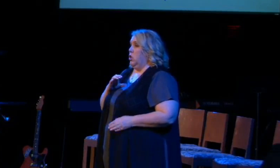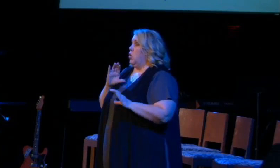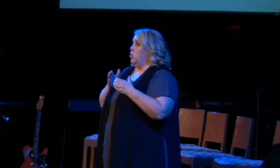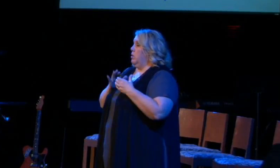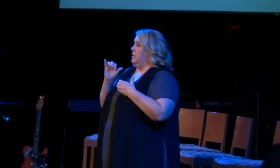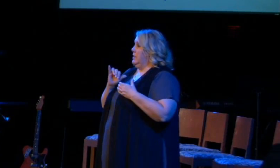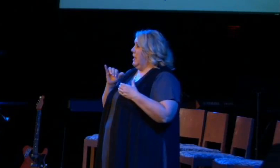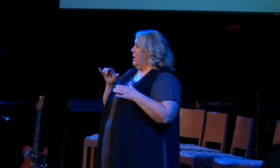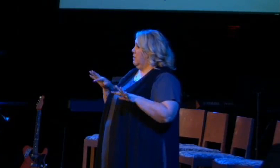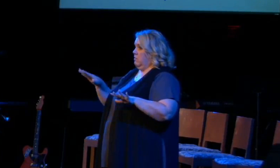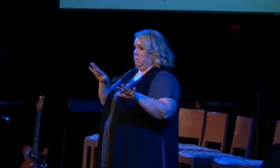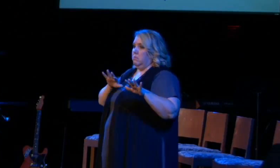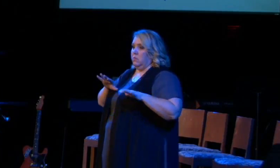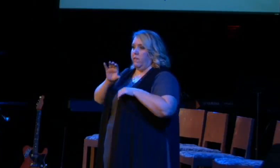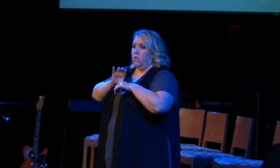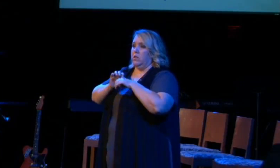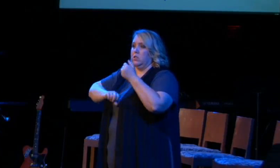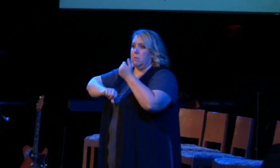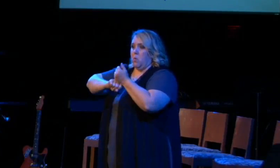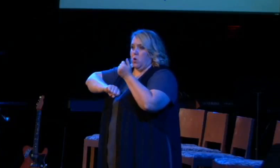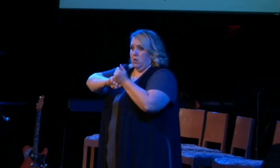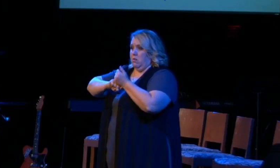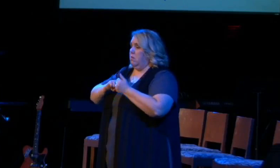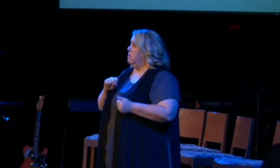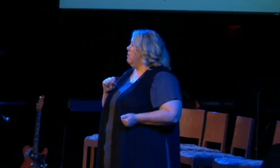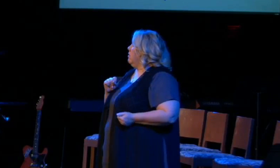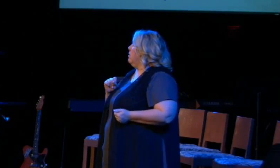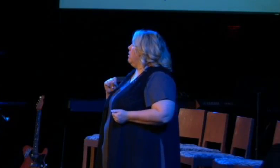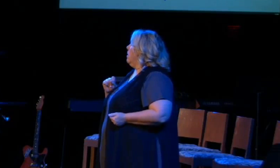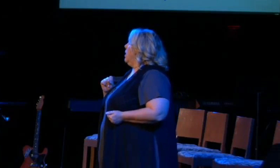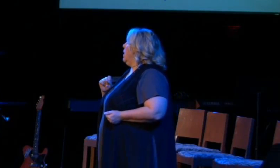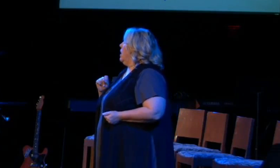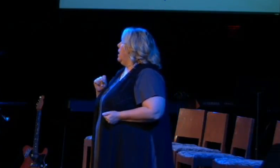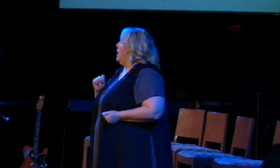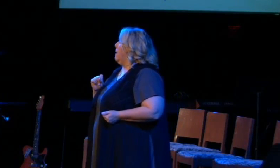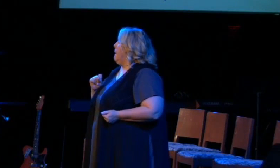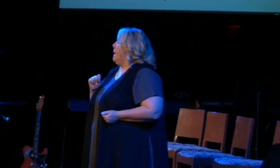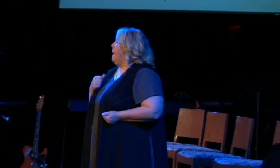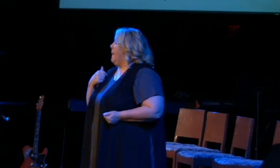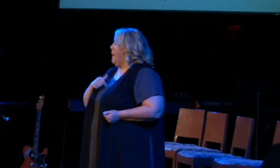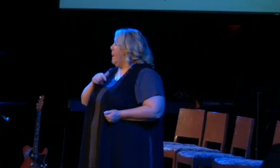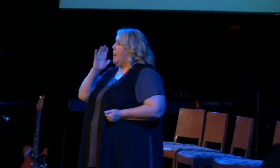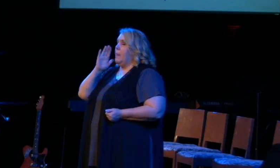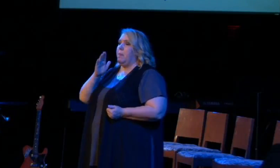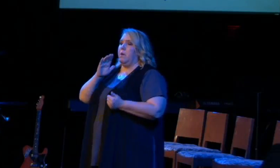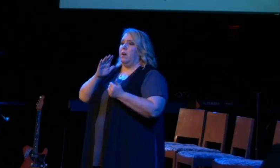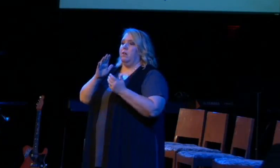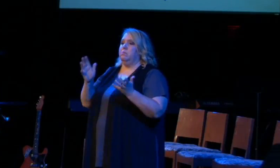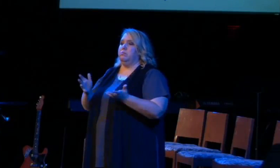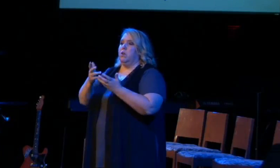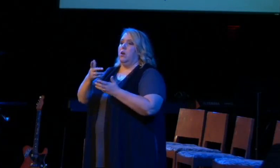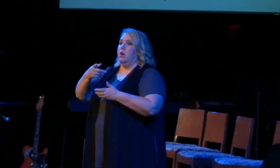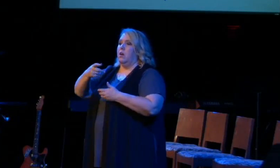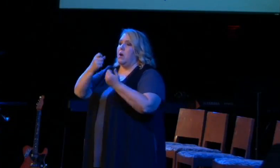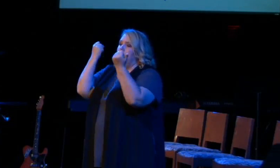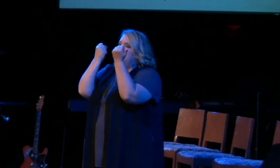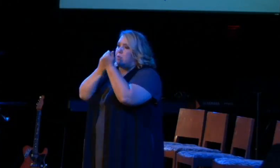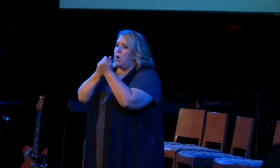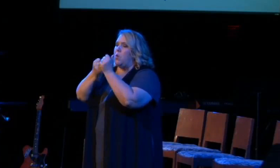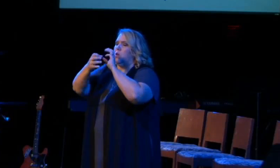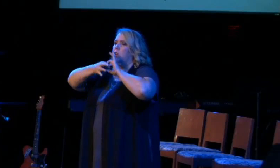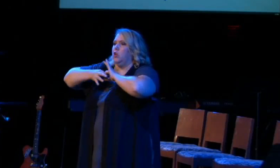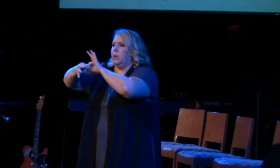like the Uniting Methodist movement, and we'll be framing this as a pro-unity plan